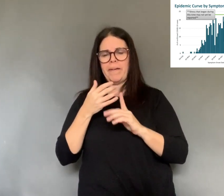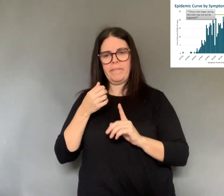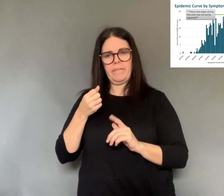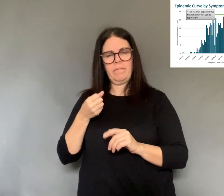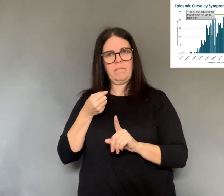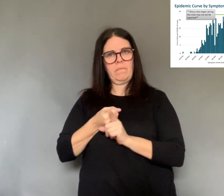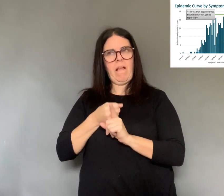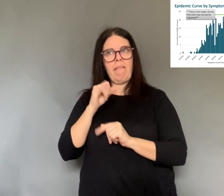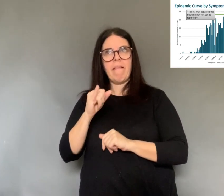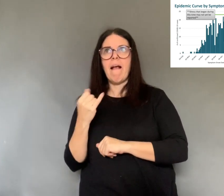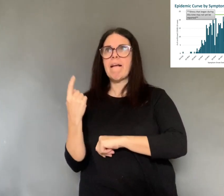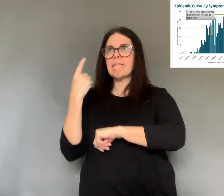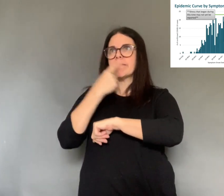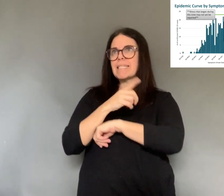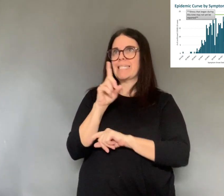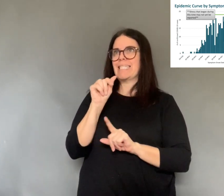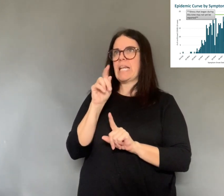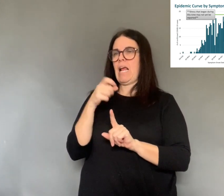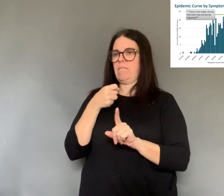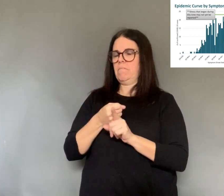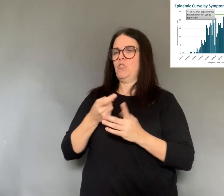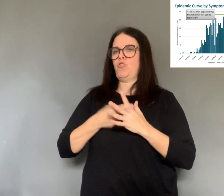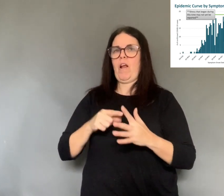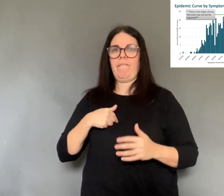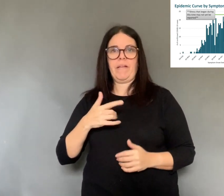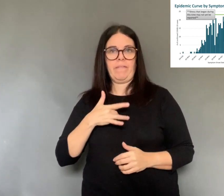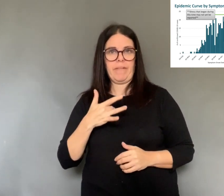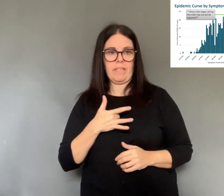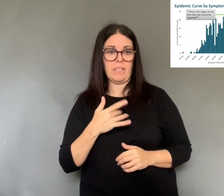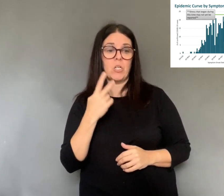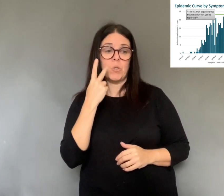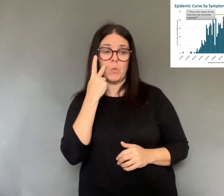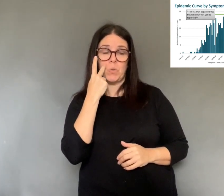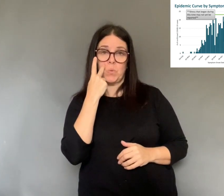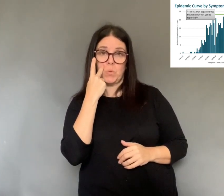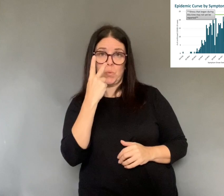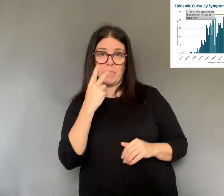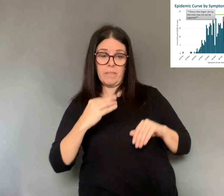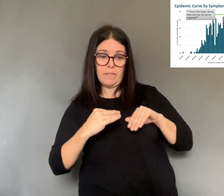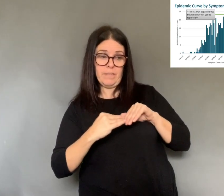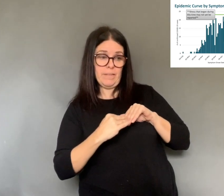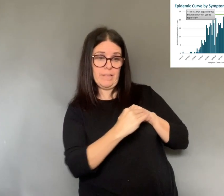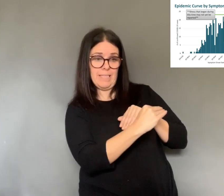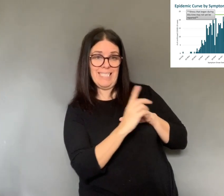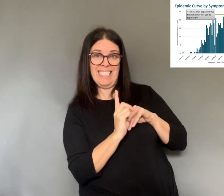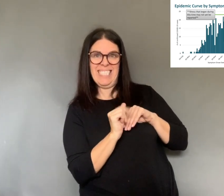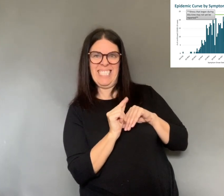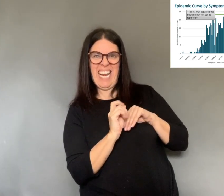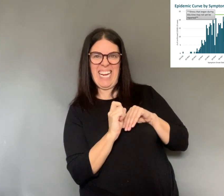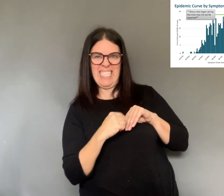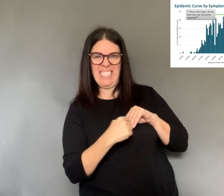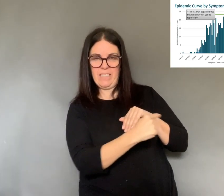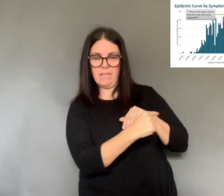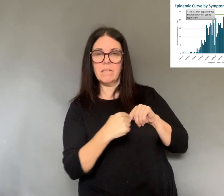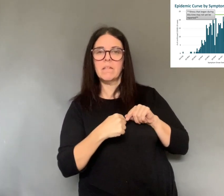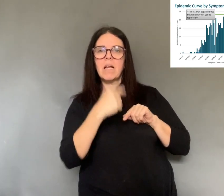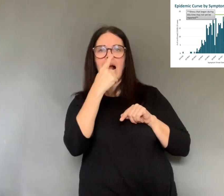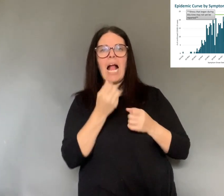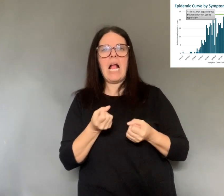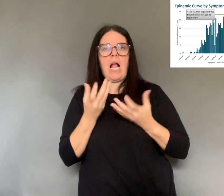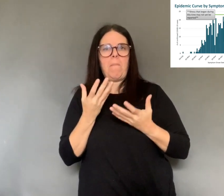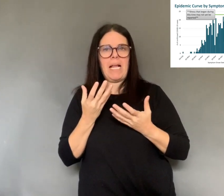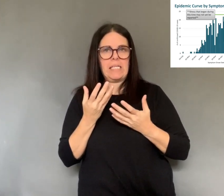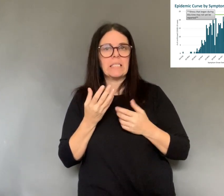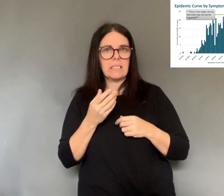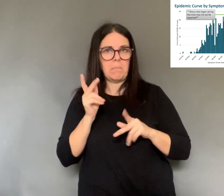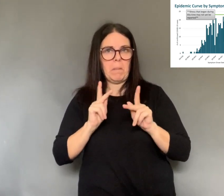by symptom onset date. On your vertical axis, you have the number of confirmed cases, and on the horizontal axis,